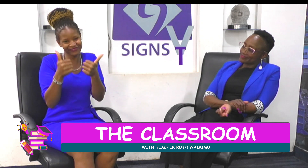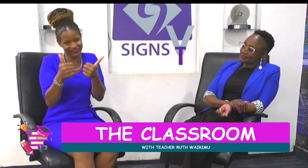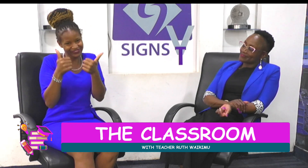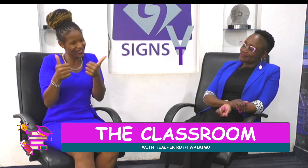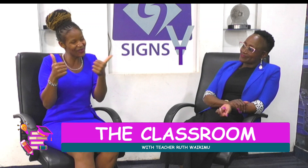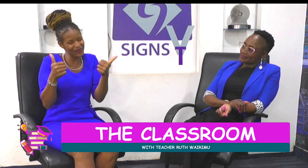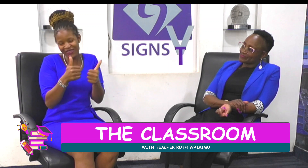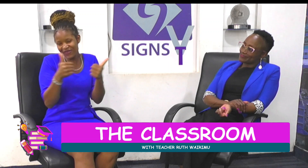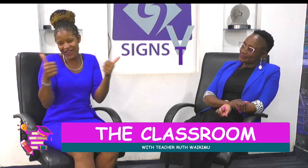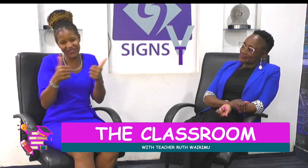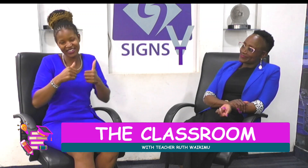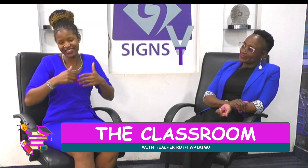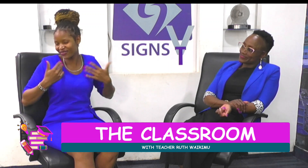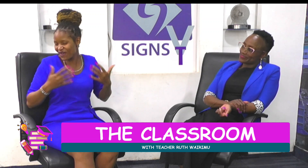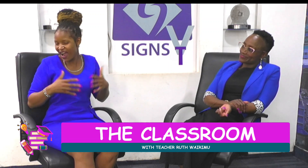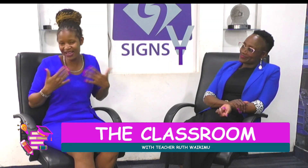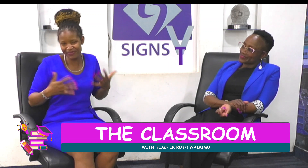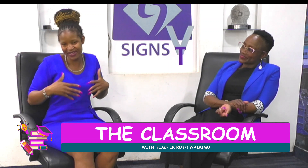as well.